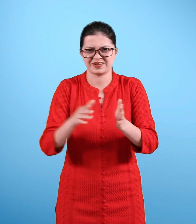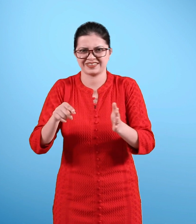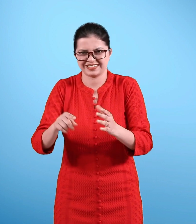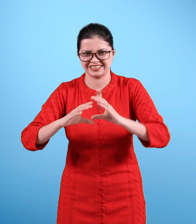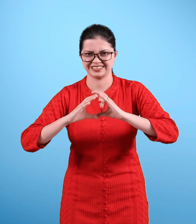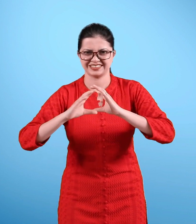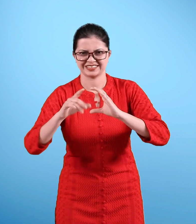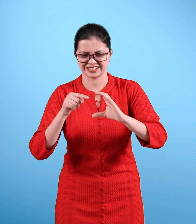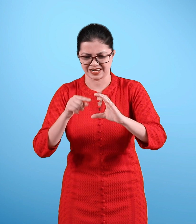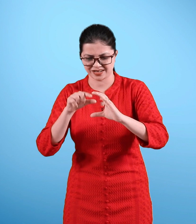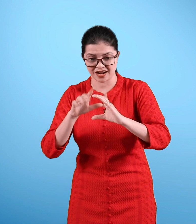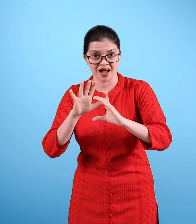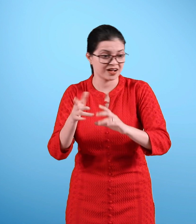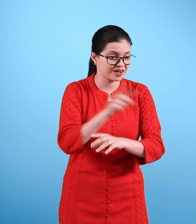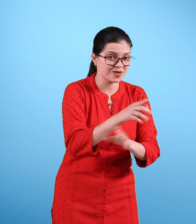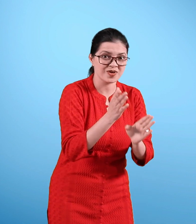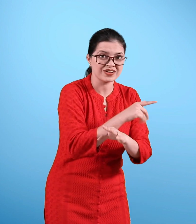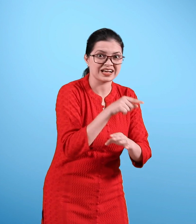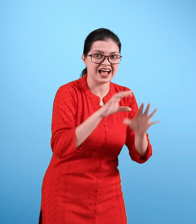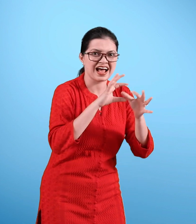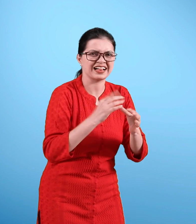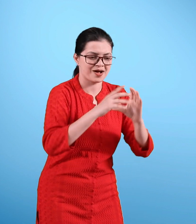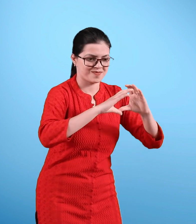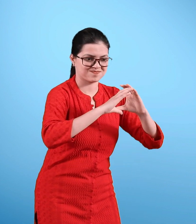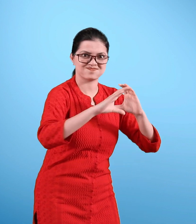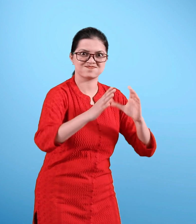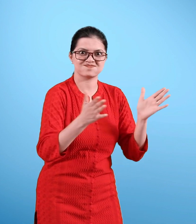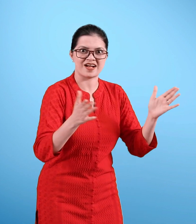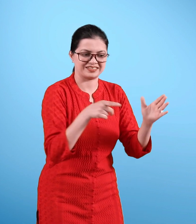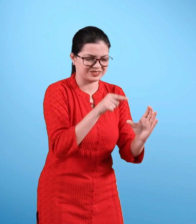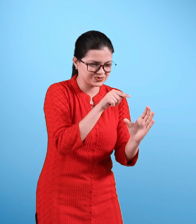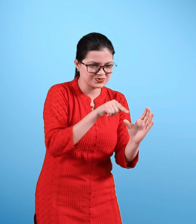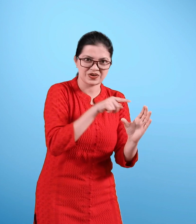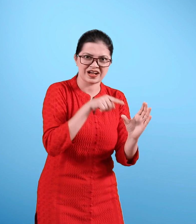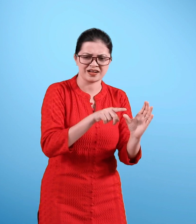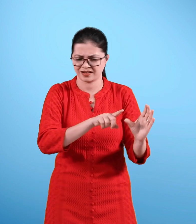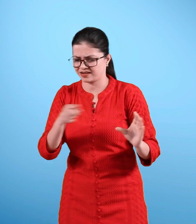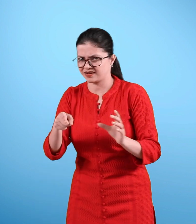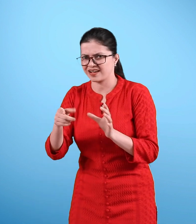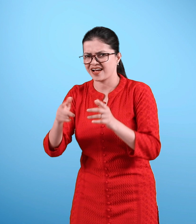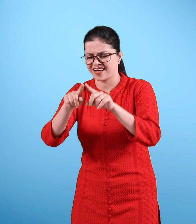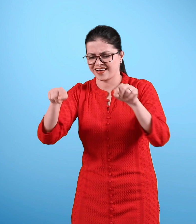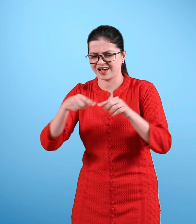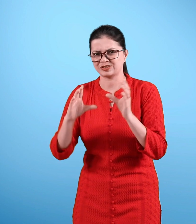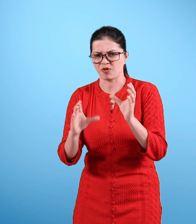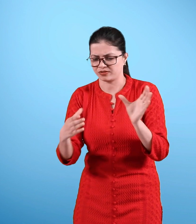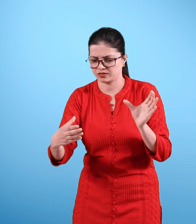Slide the smaller box inside the larger one with the hole in such a way that the side with the tracing paper